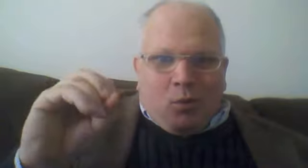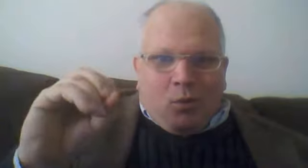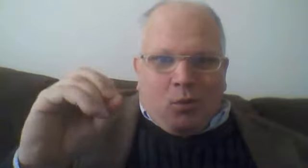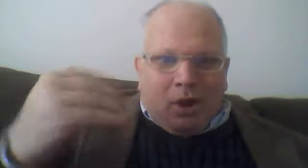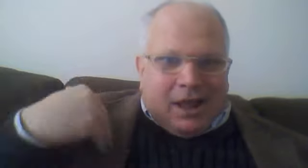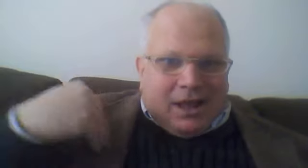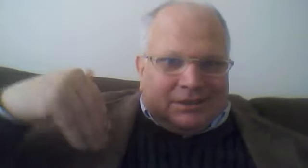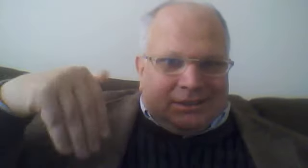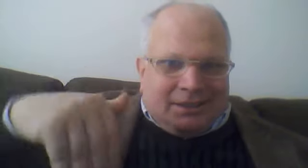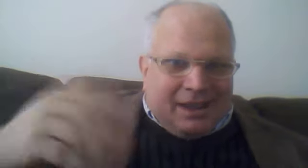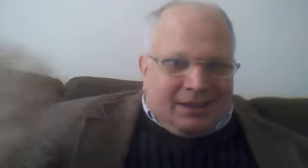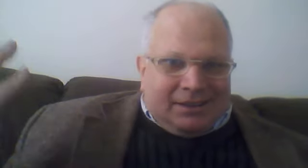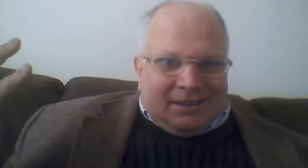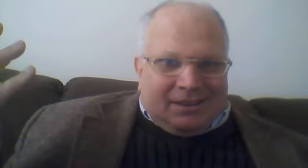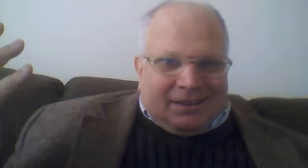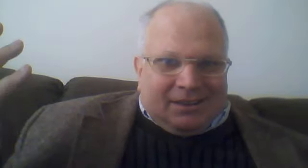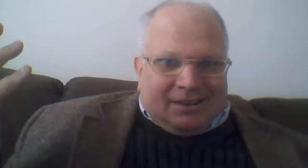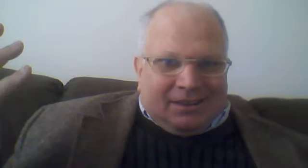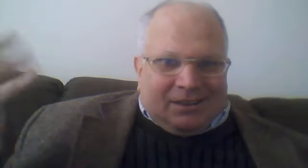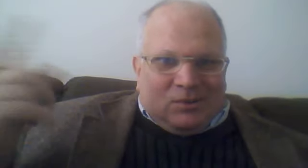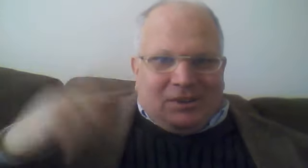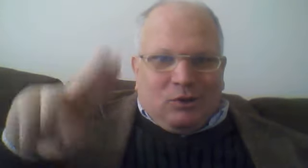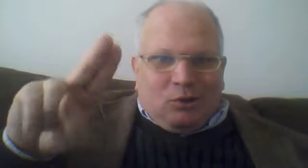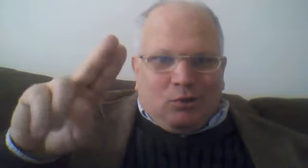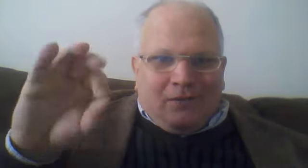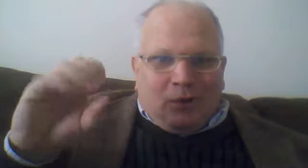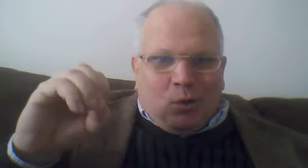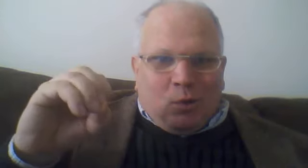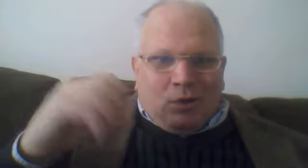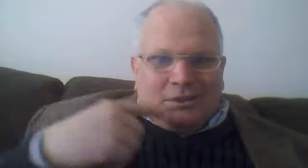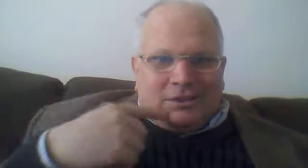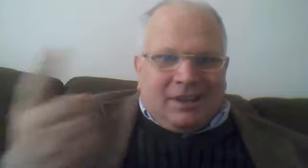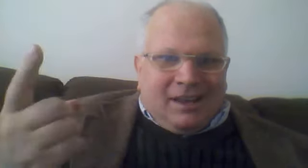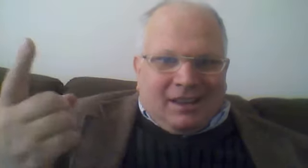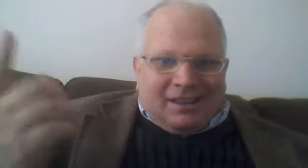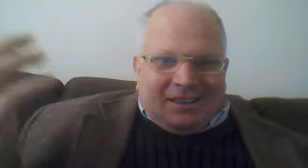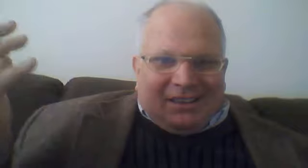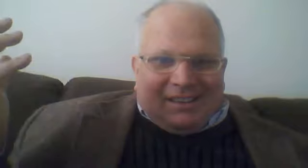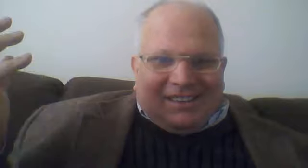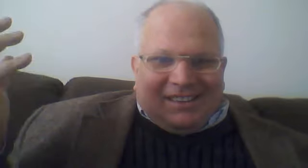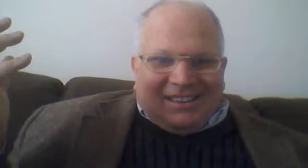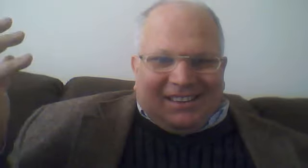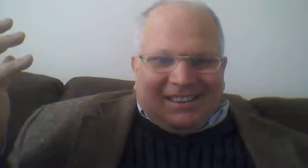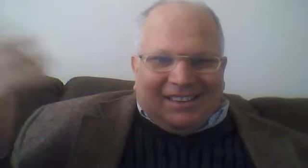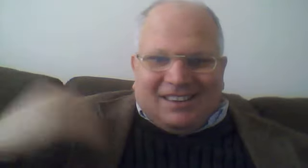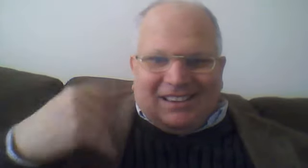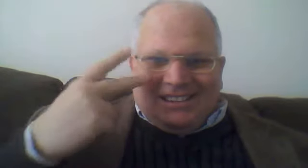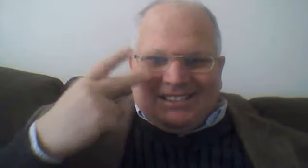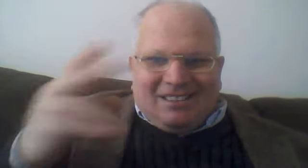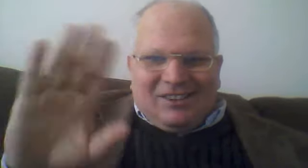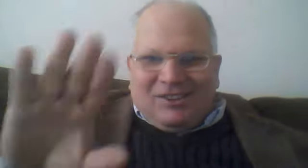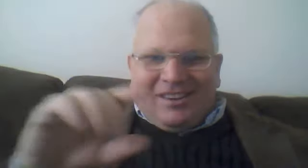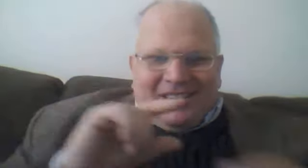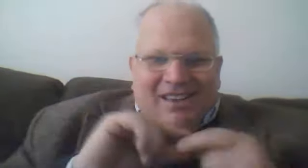you don't have to. Now I can wash my husband's work shirt, my red dress,